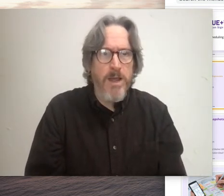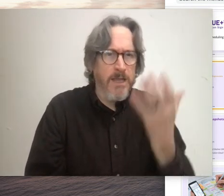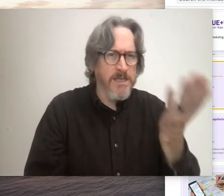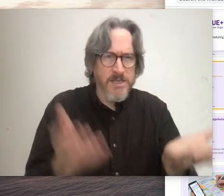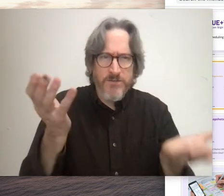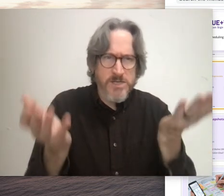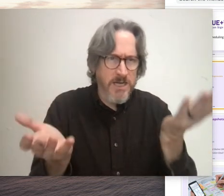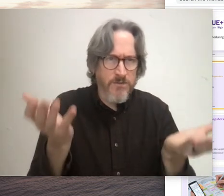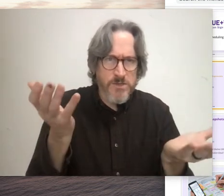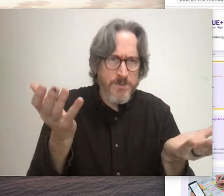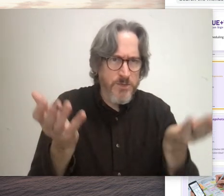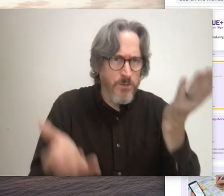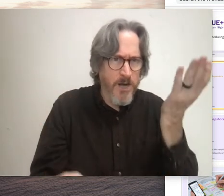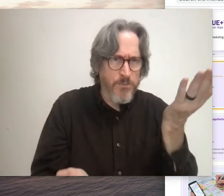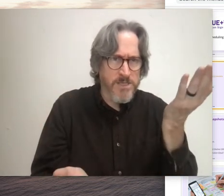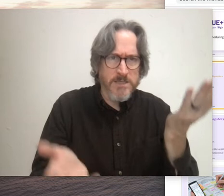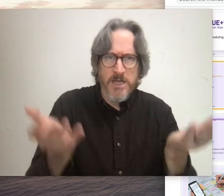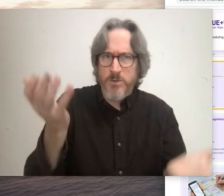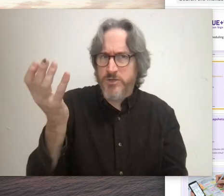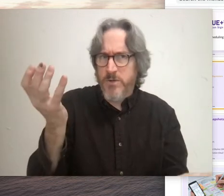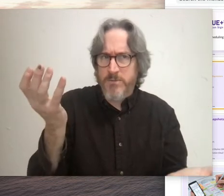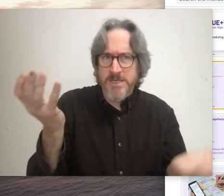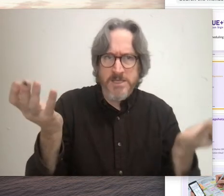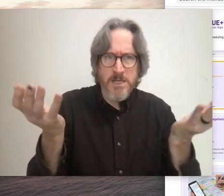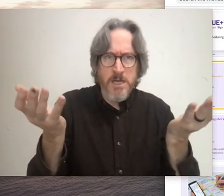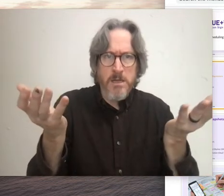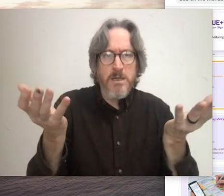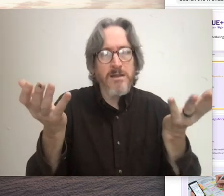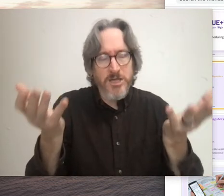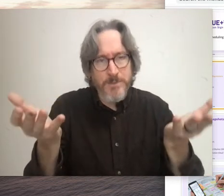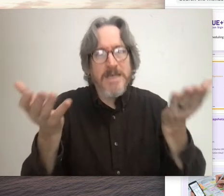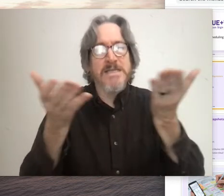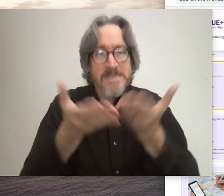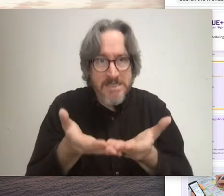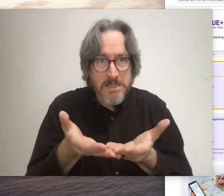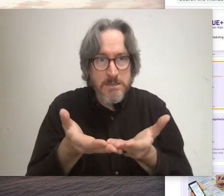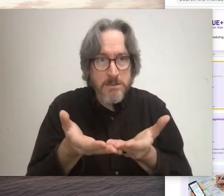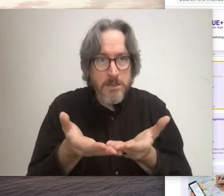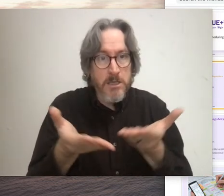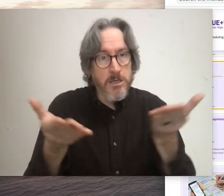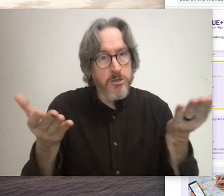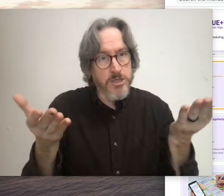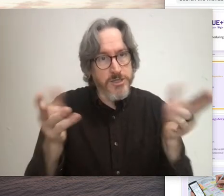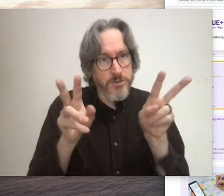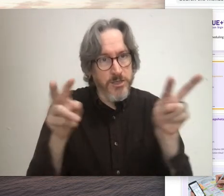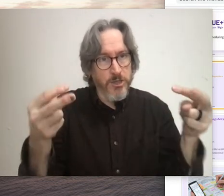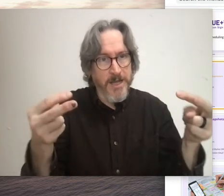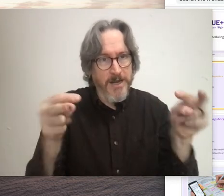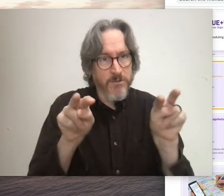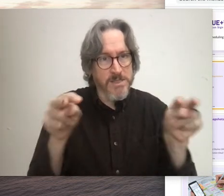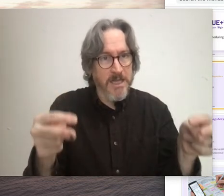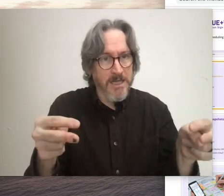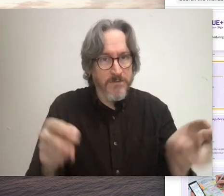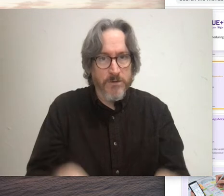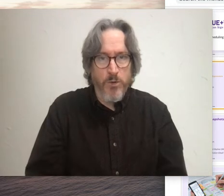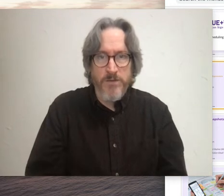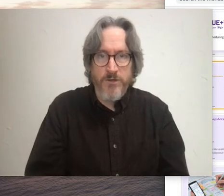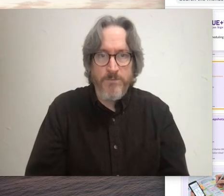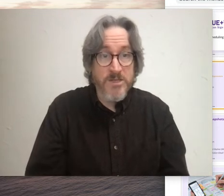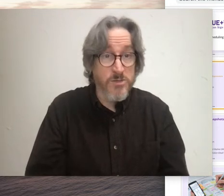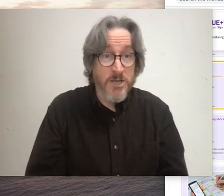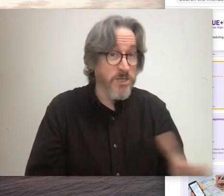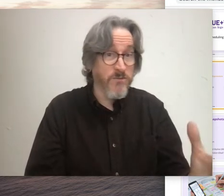That way, at least, if there's any difference between what I present and what True+Way presents, they should be consistent, just usually looking at it from a slightly different